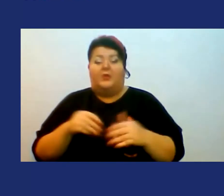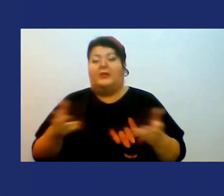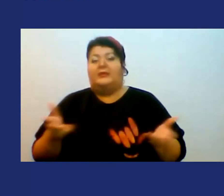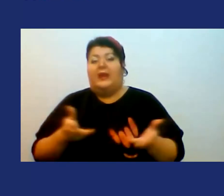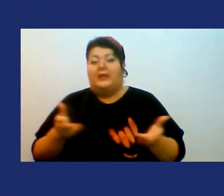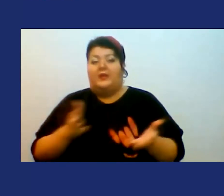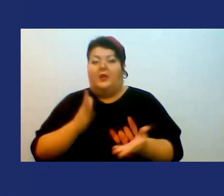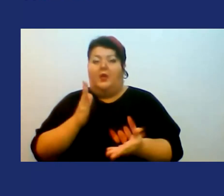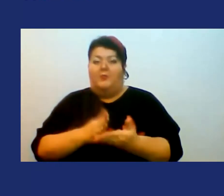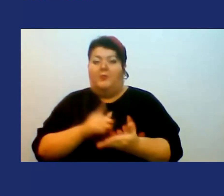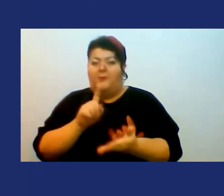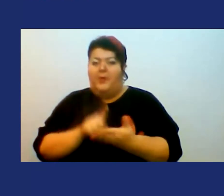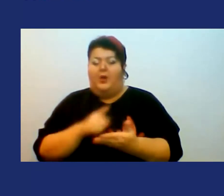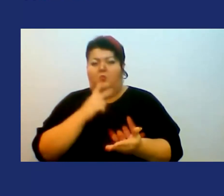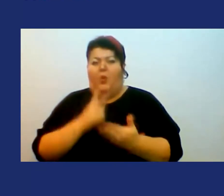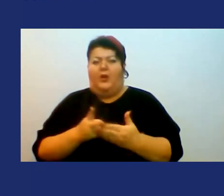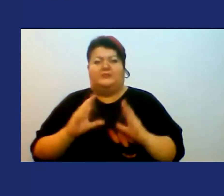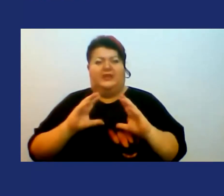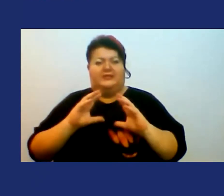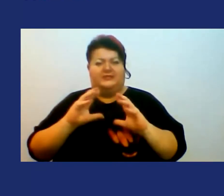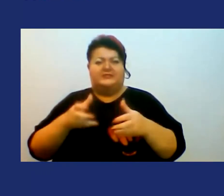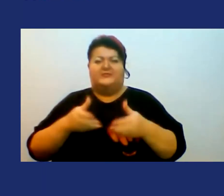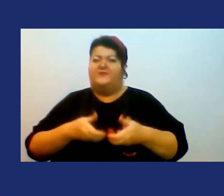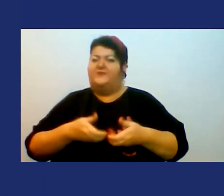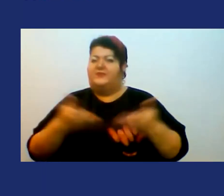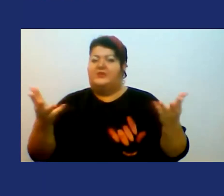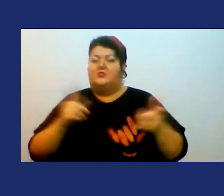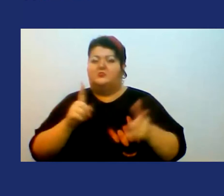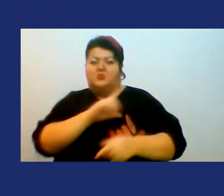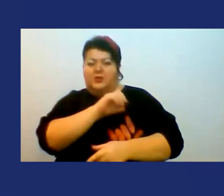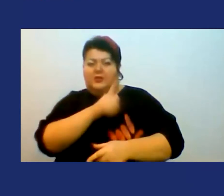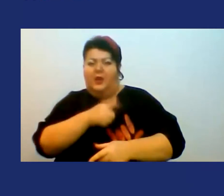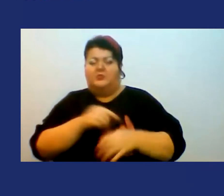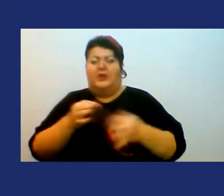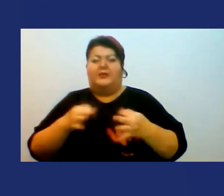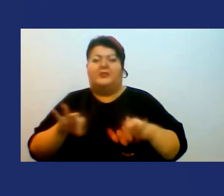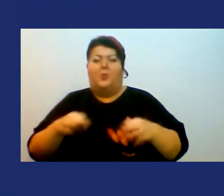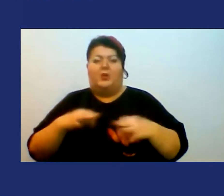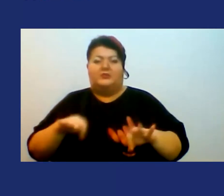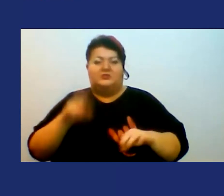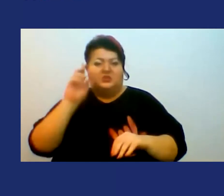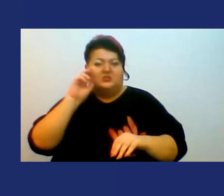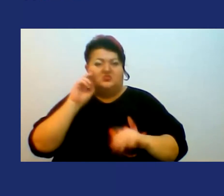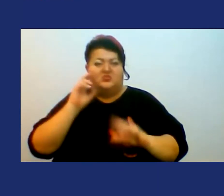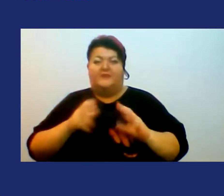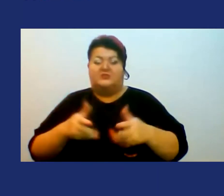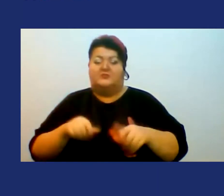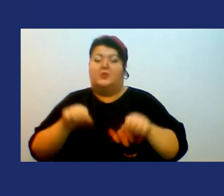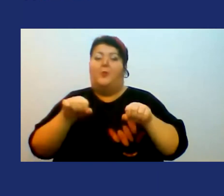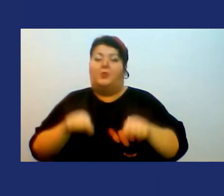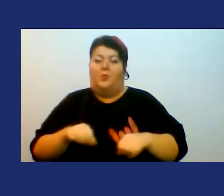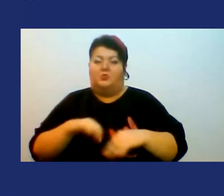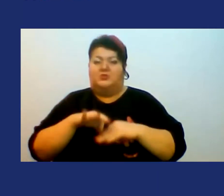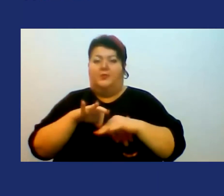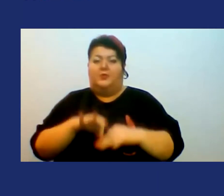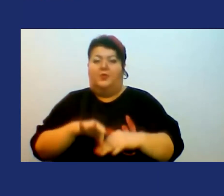of the global things, this is a flagman election, which ought to show